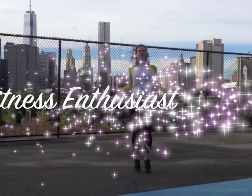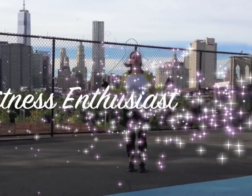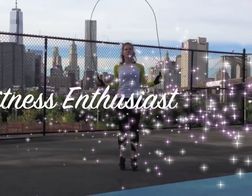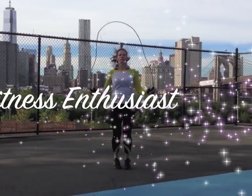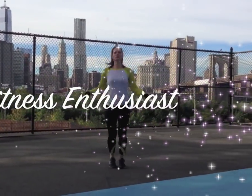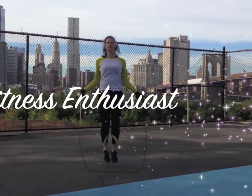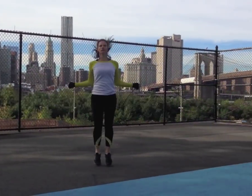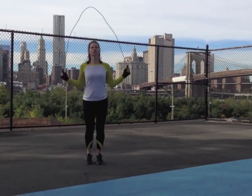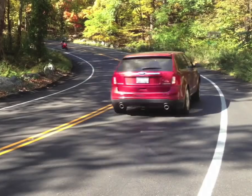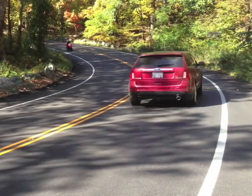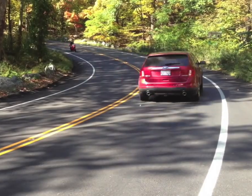fitness,